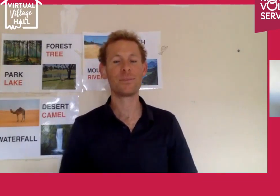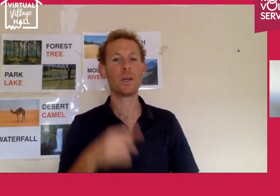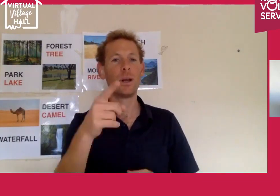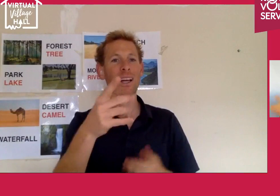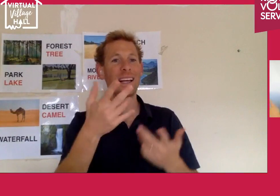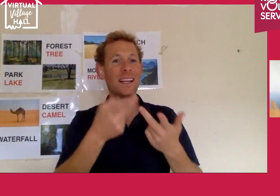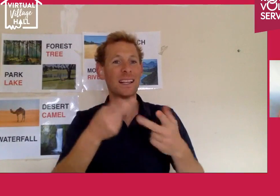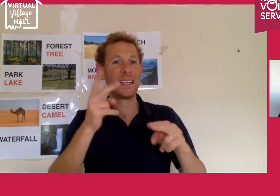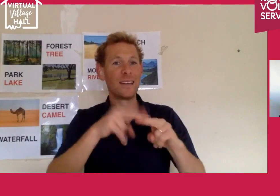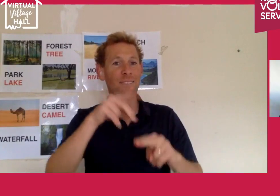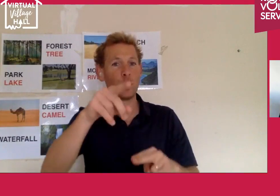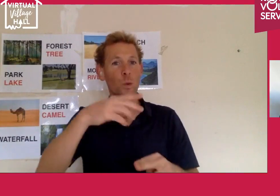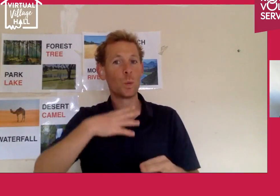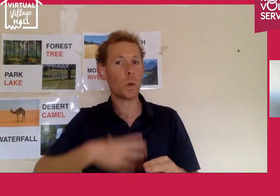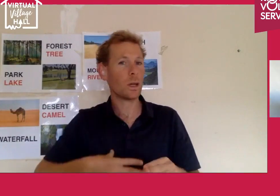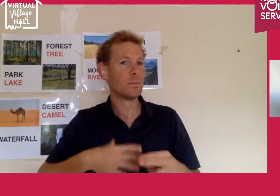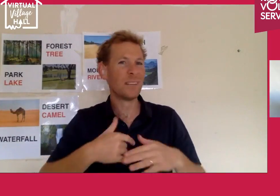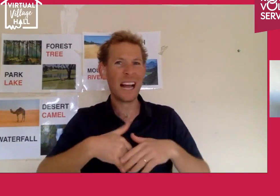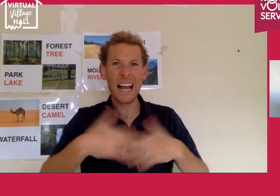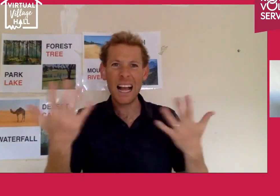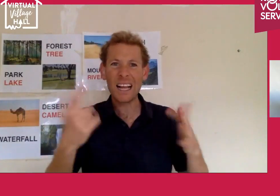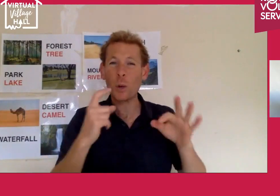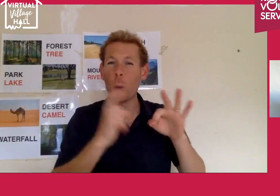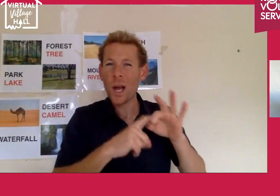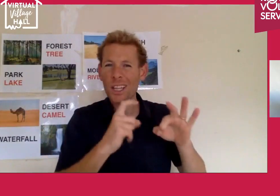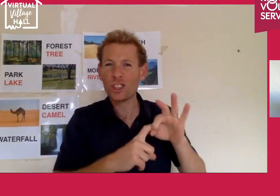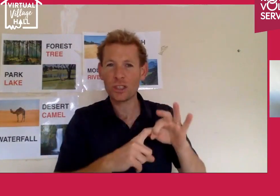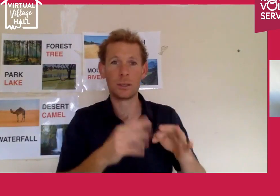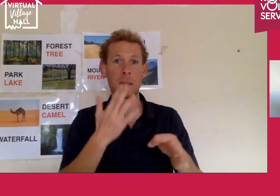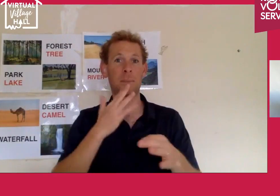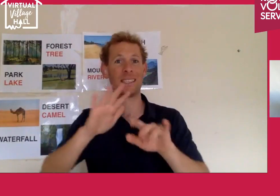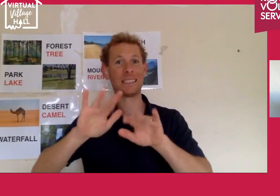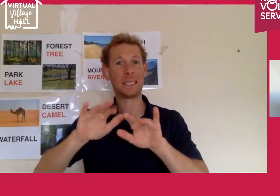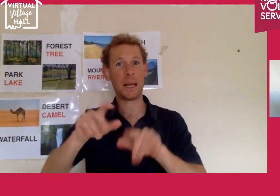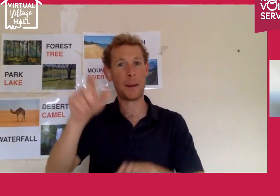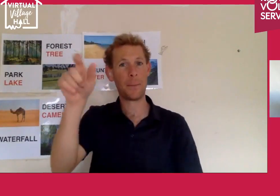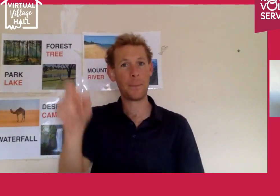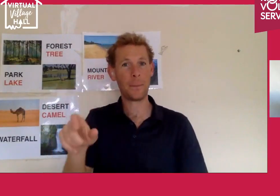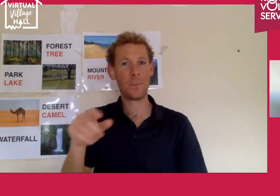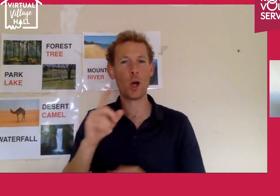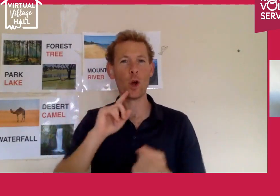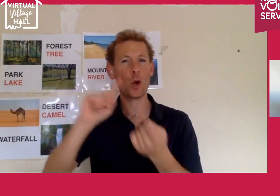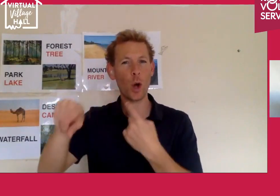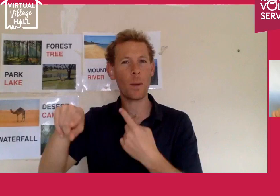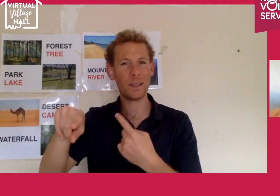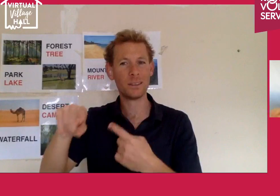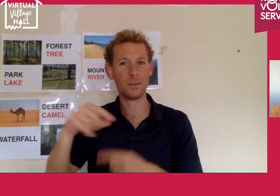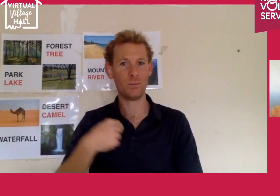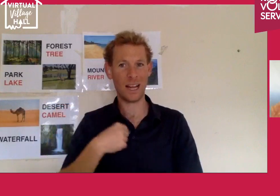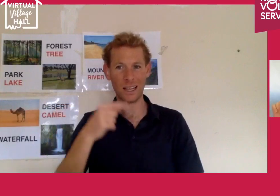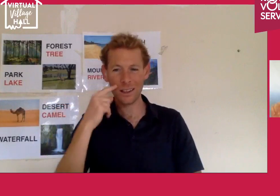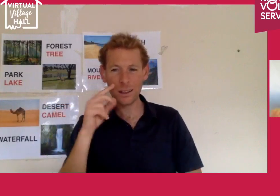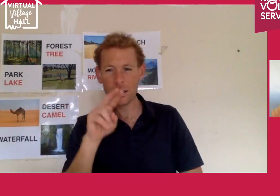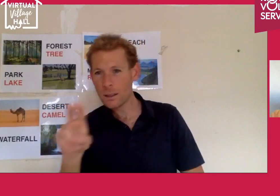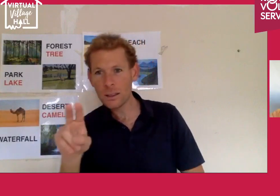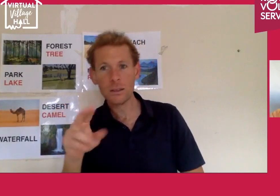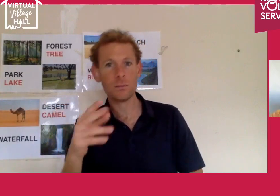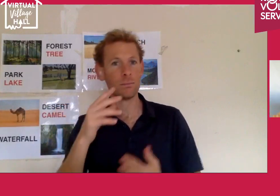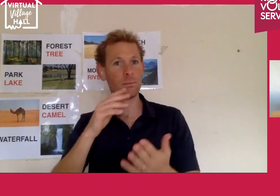hope you all had a good weekend. If anybody has any questions, you might need to type them so that